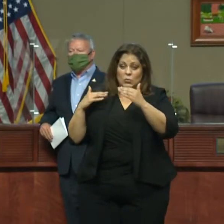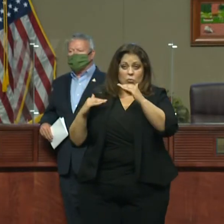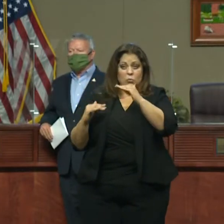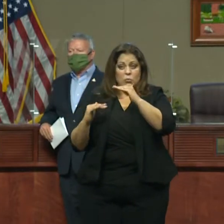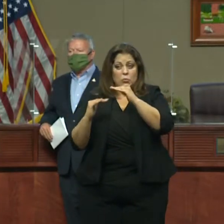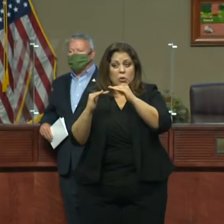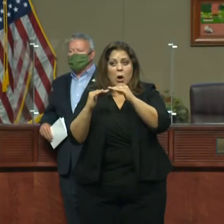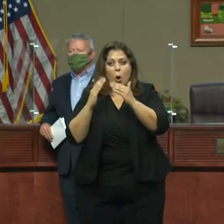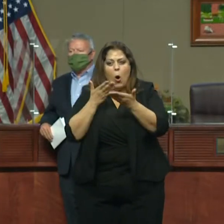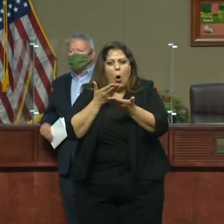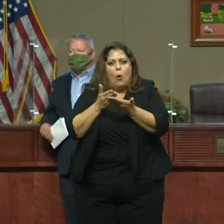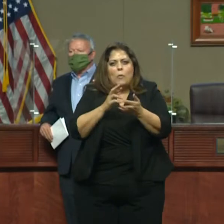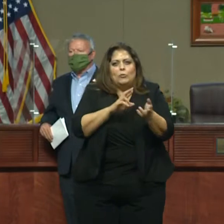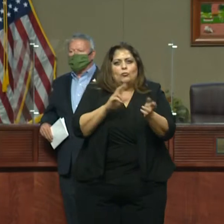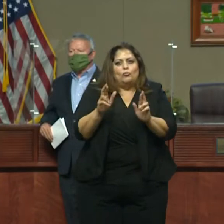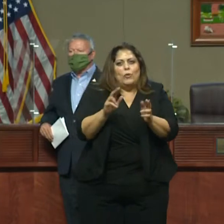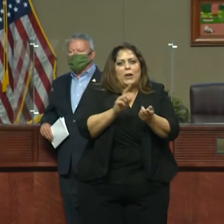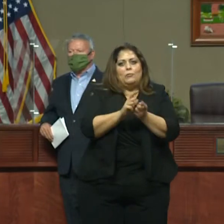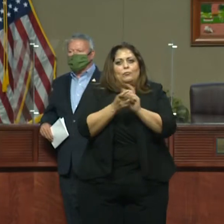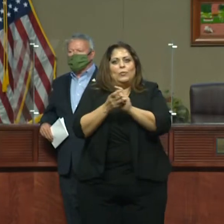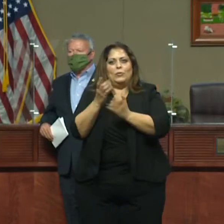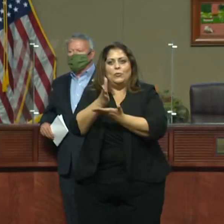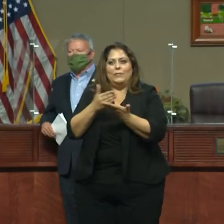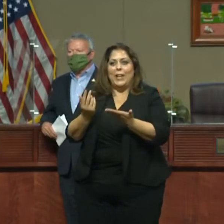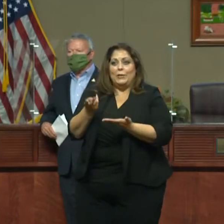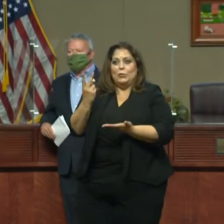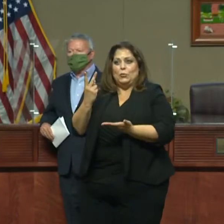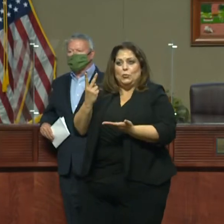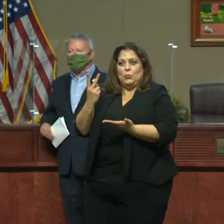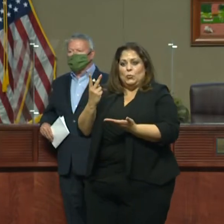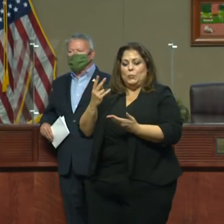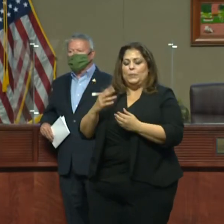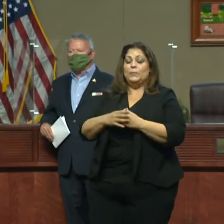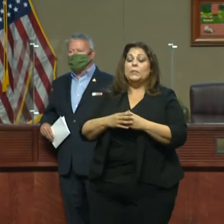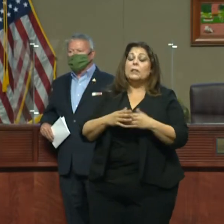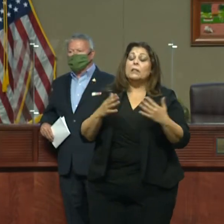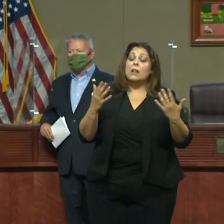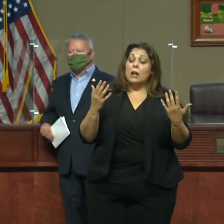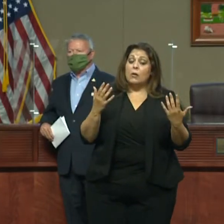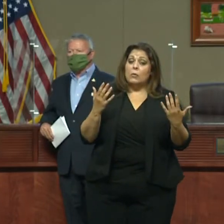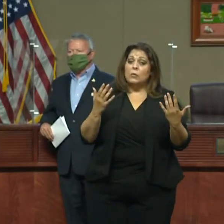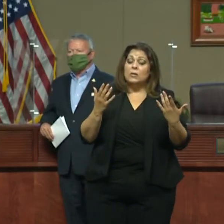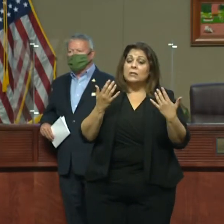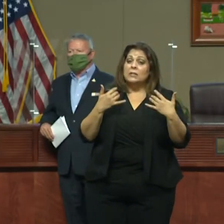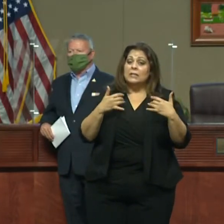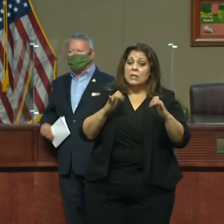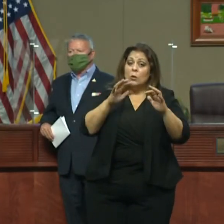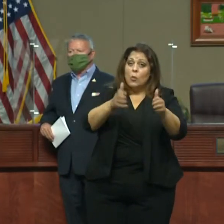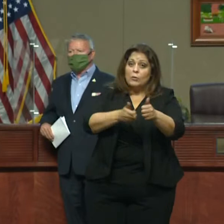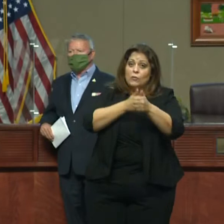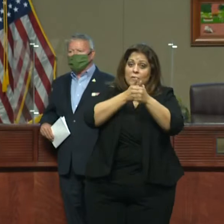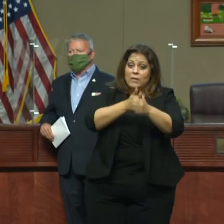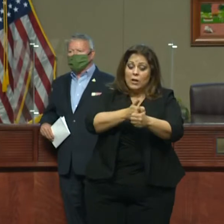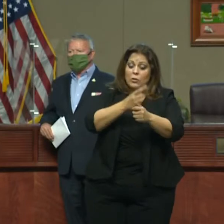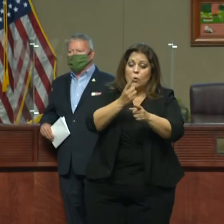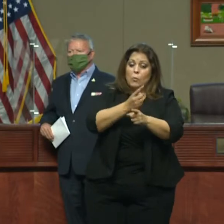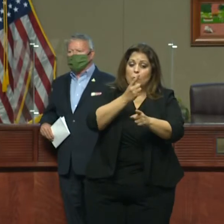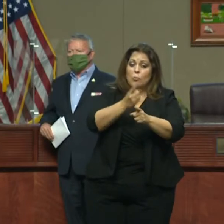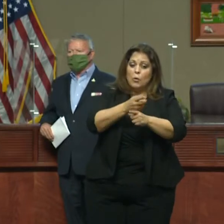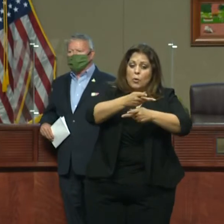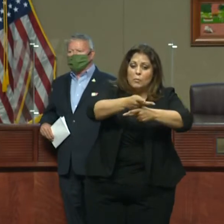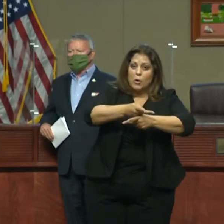over to phase 2, while continuing to adhere, or at least recognize our pandemic precautions, help